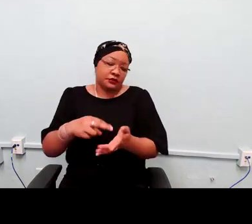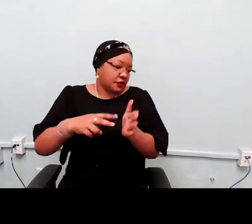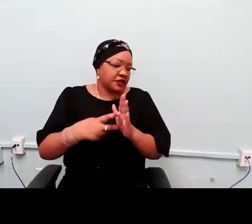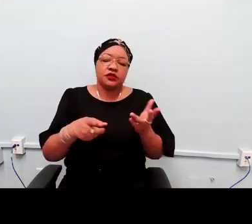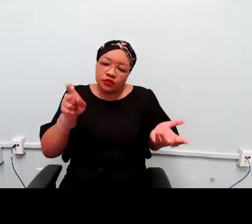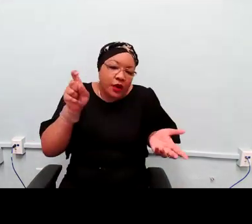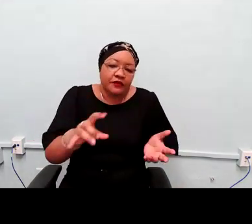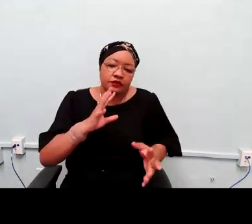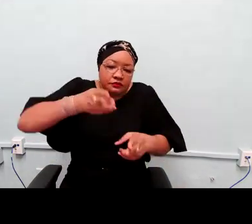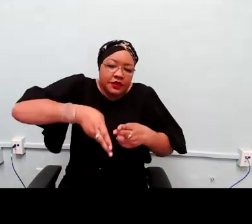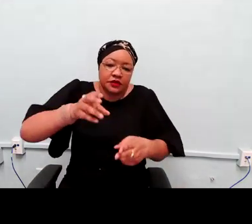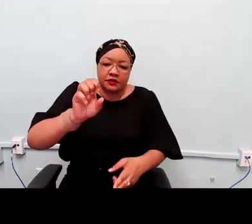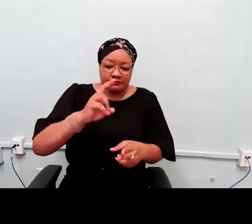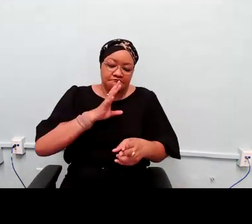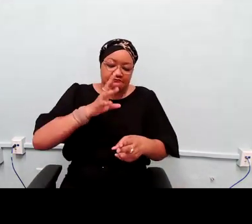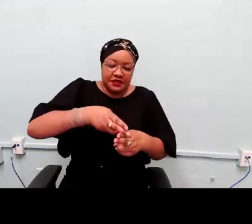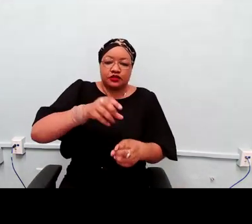that. And also you'll see in here,